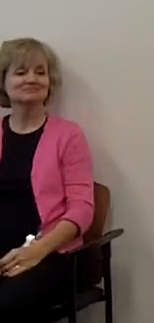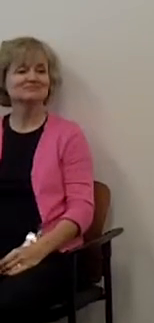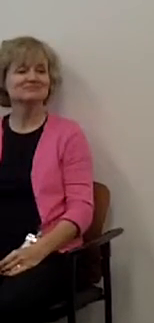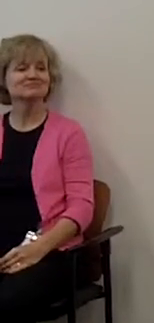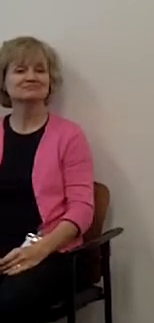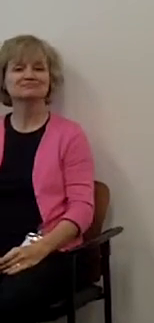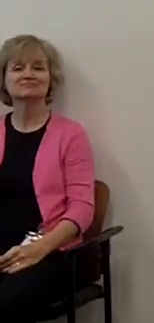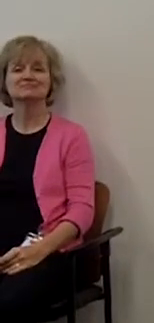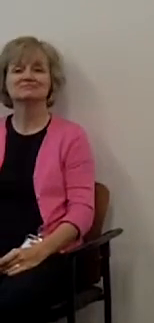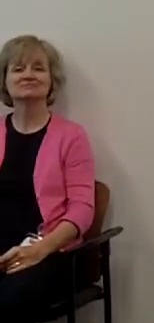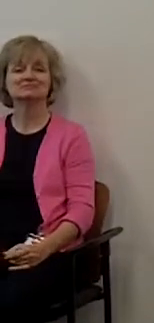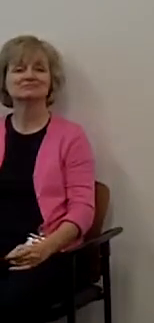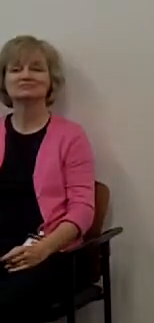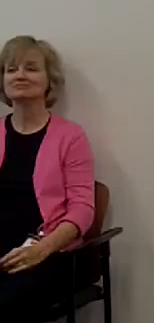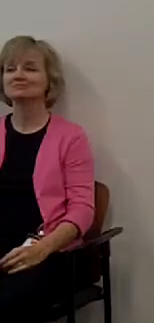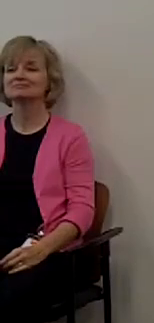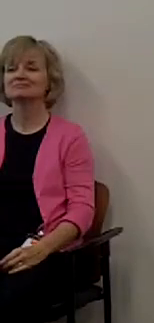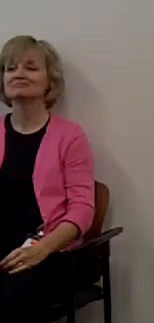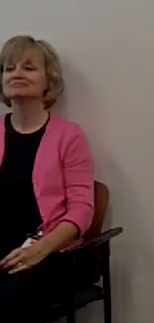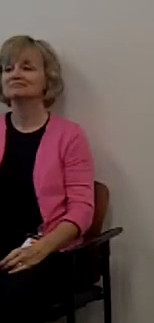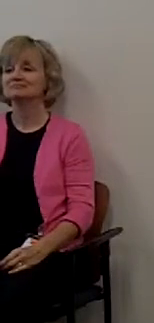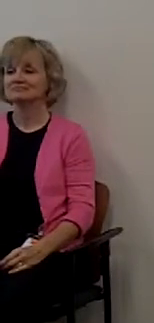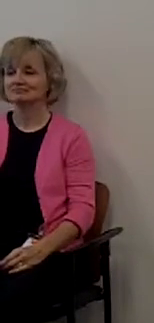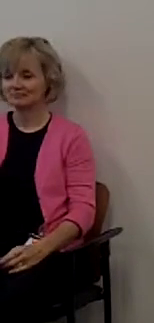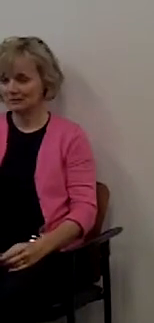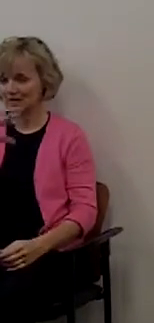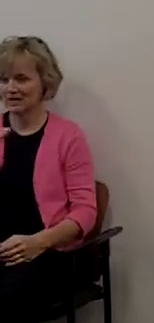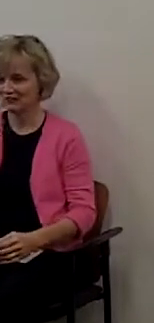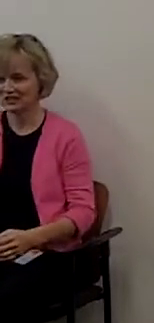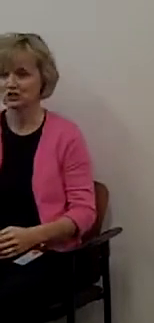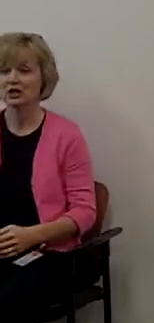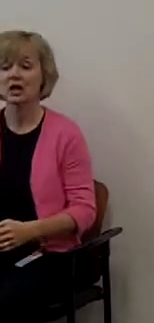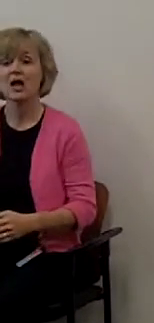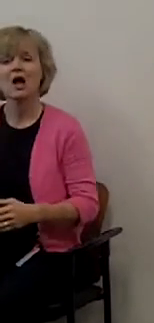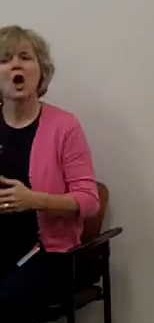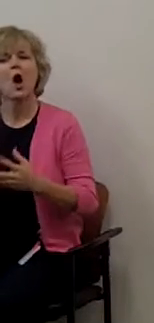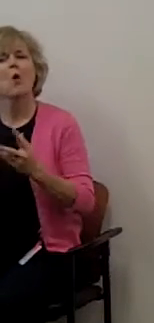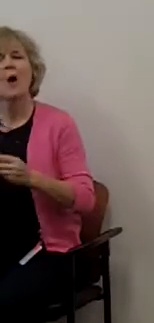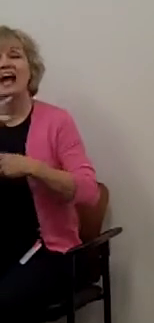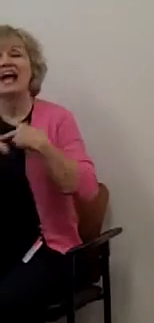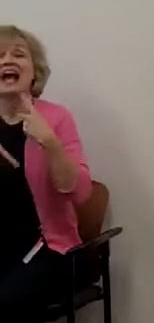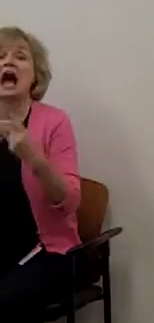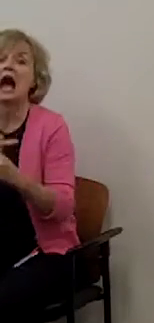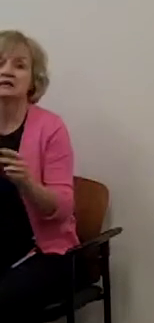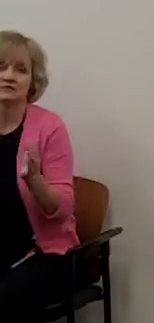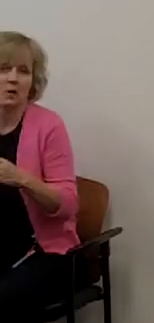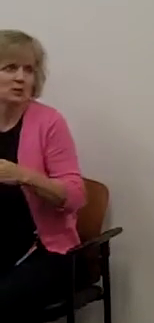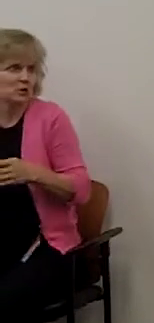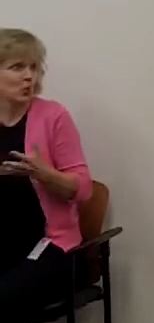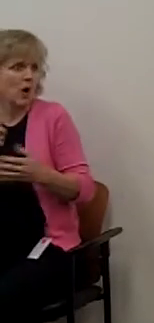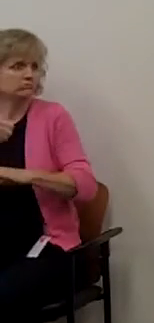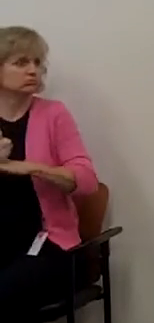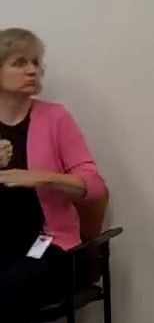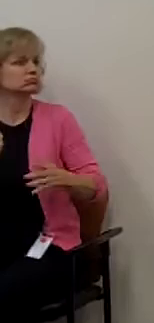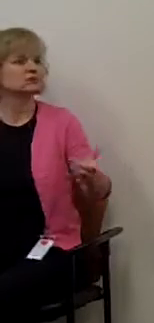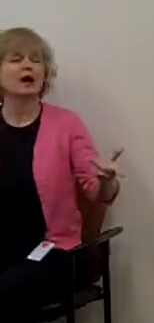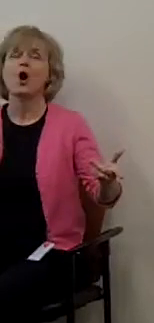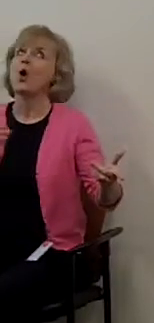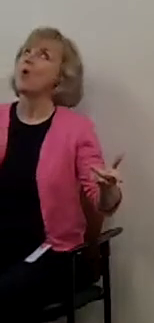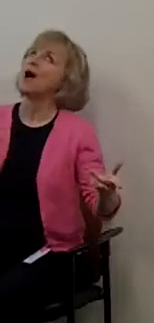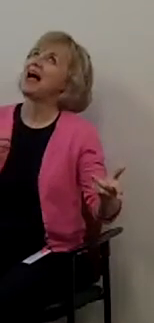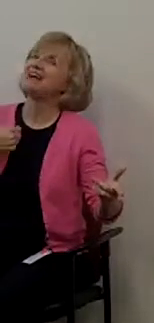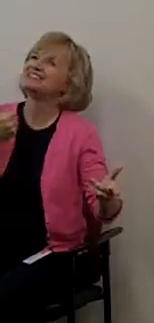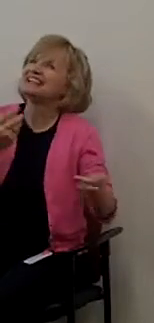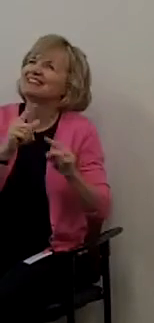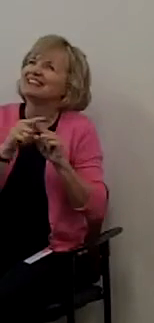Questions? Yes. Except small business, do you want to own? Okay, so I've had a couple different